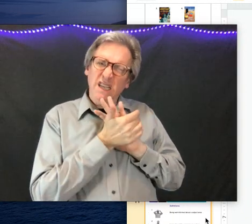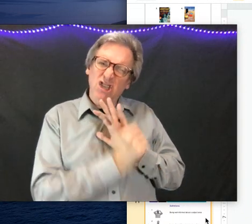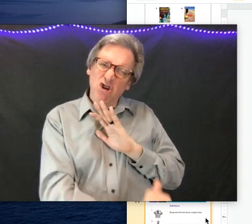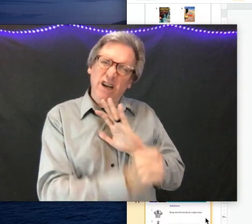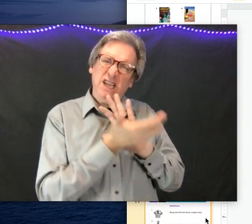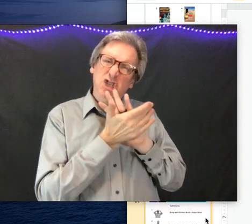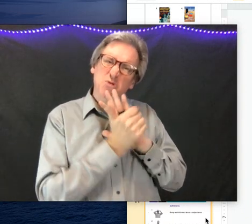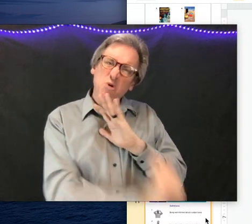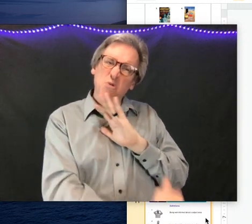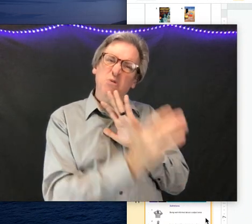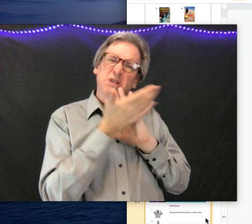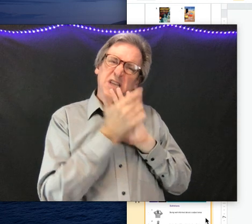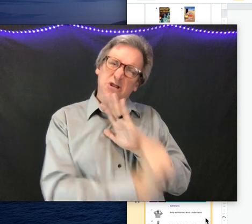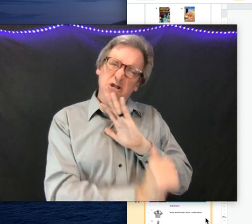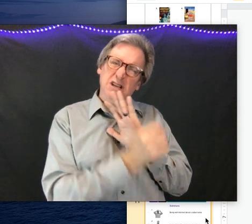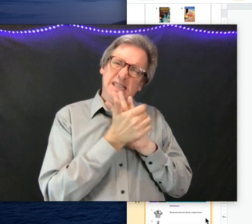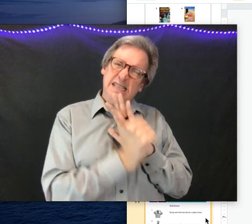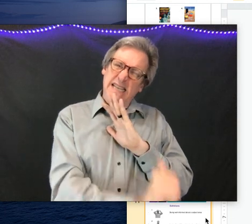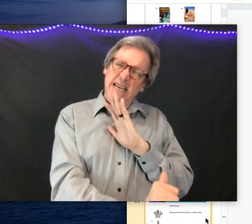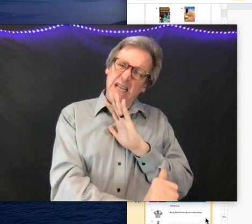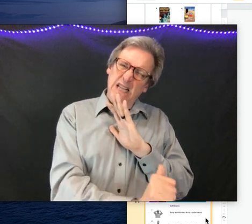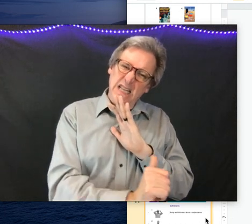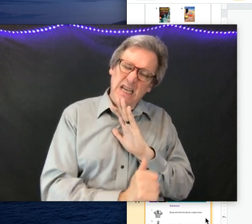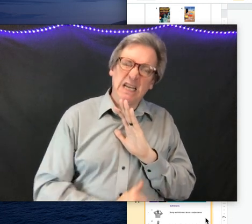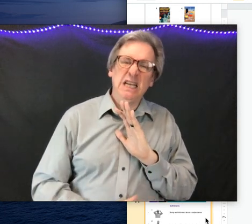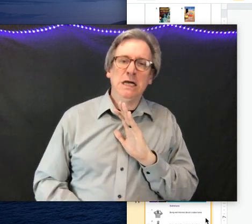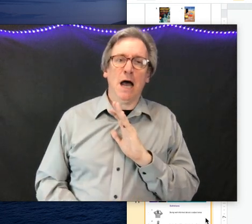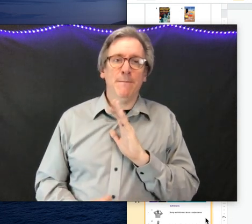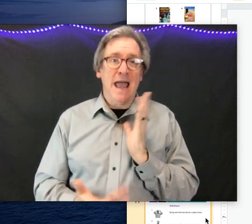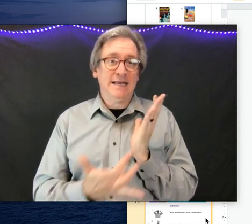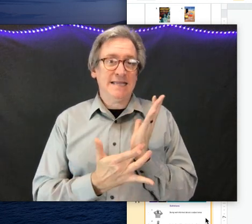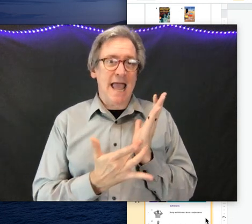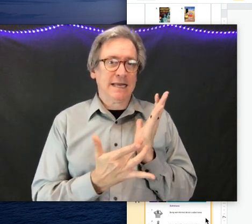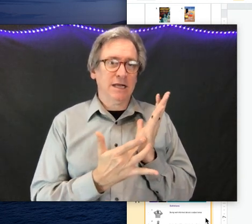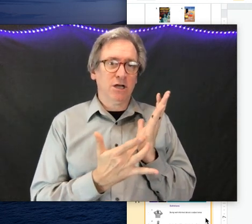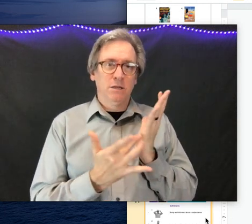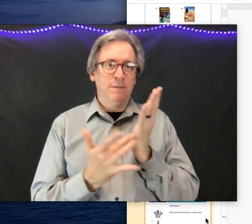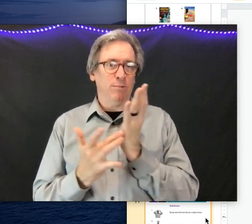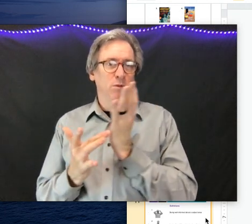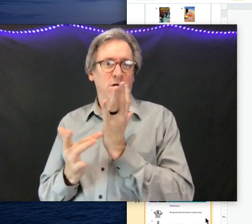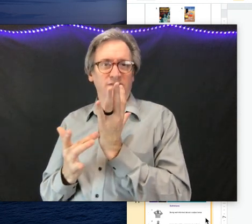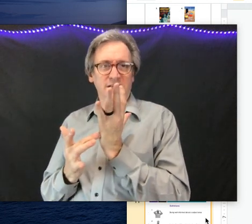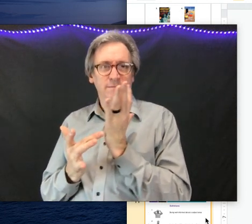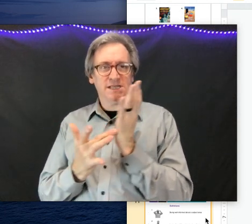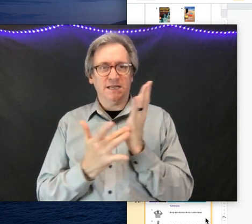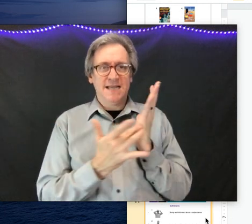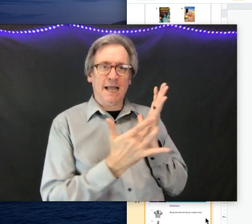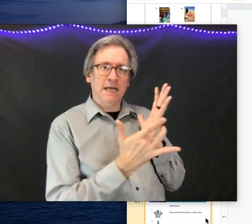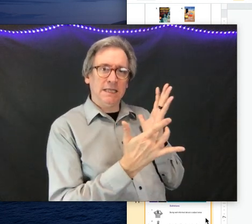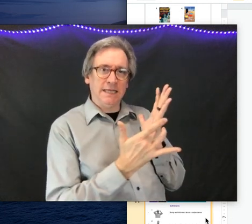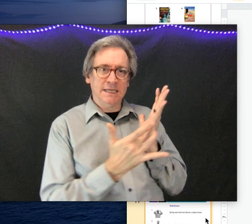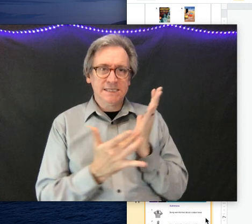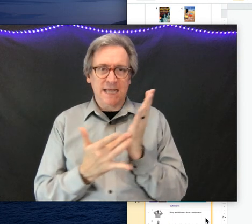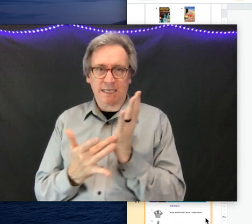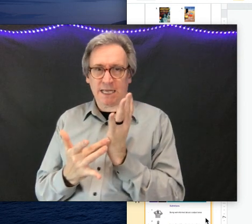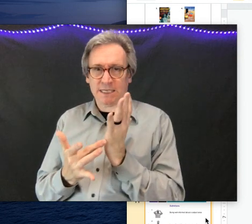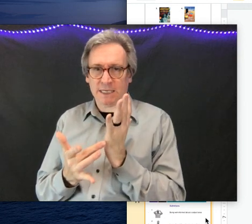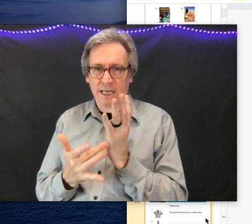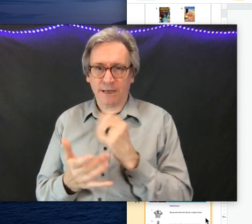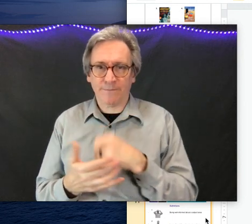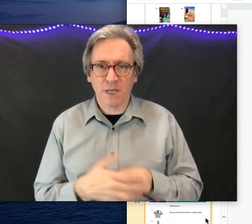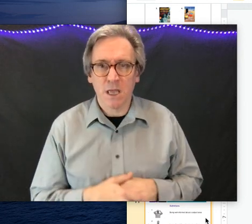Oh, he's good. He's smooth. He's good. Skill. And technical, people will oftentimes sign tech like this.